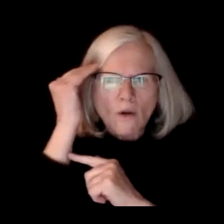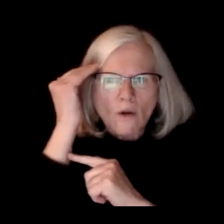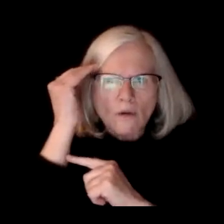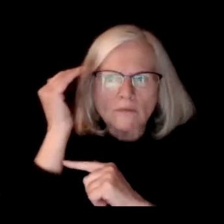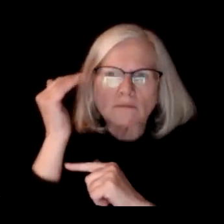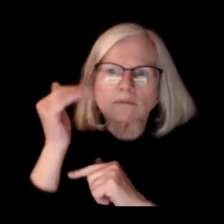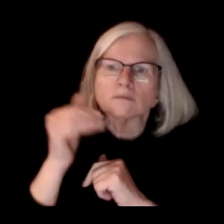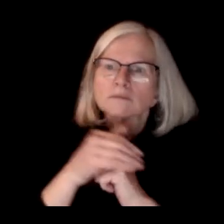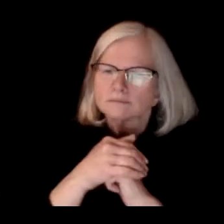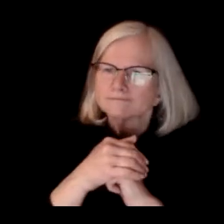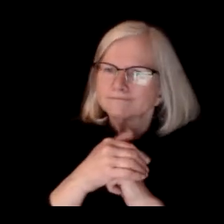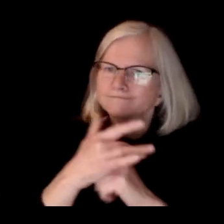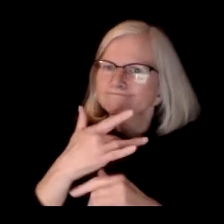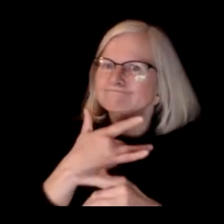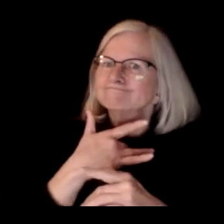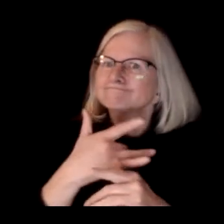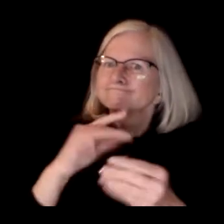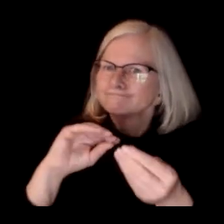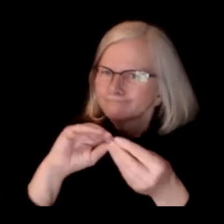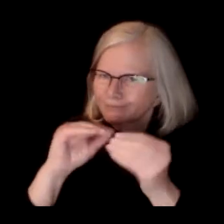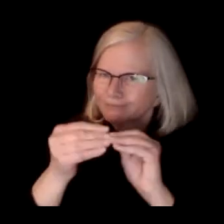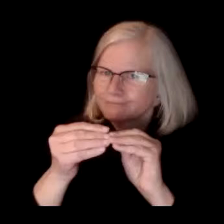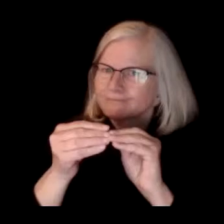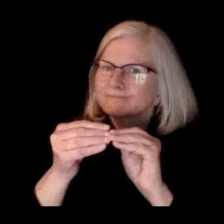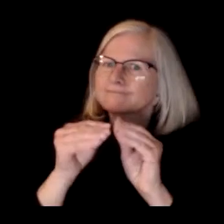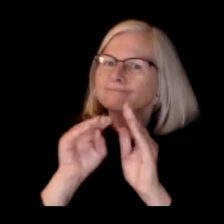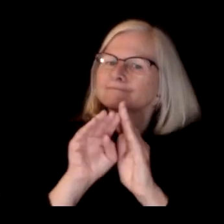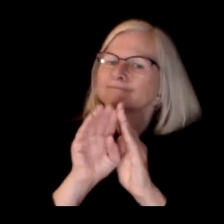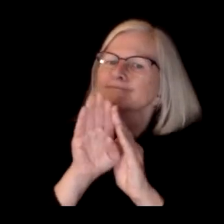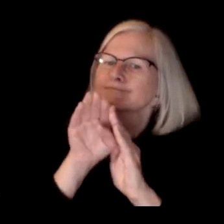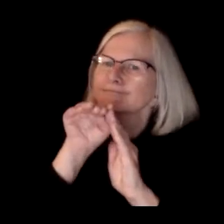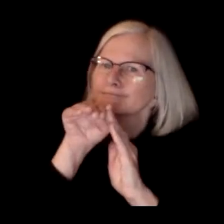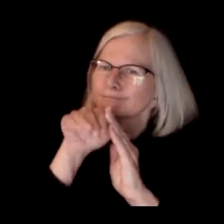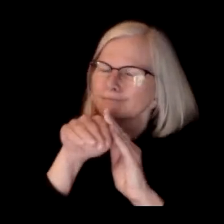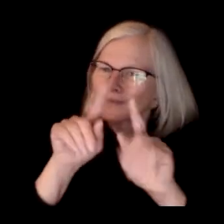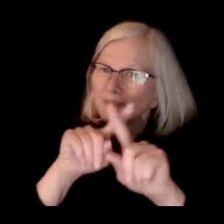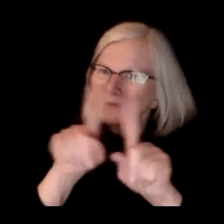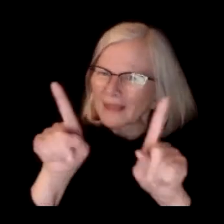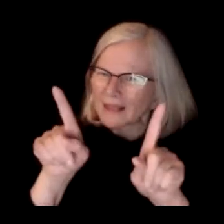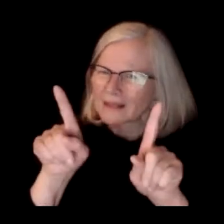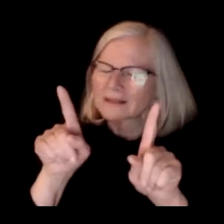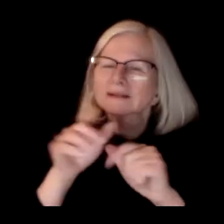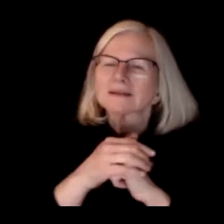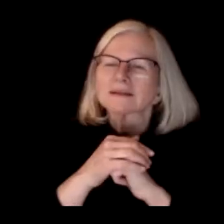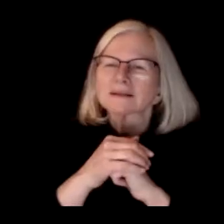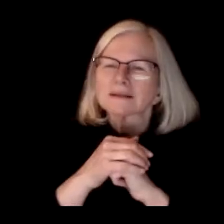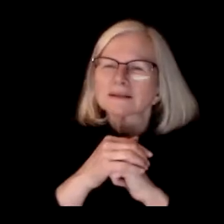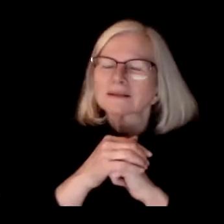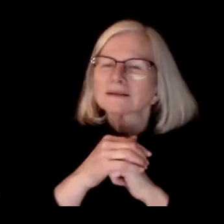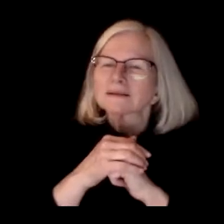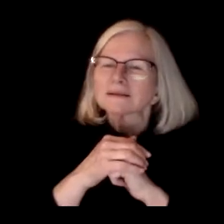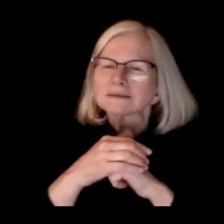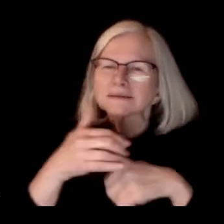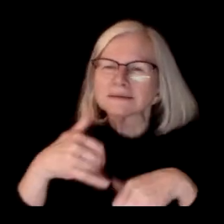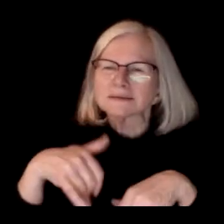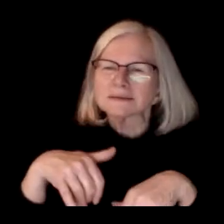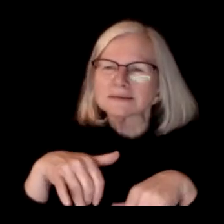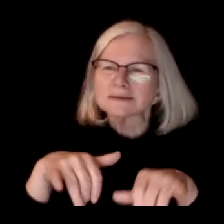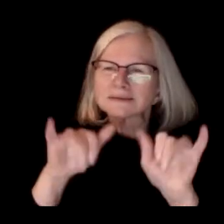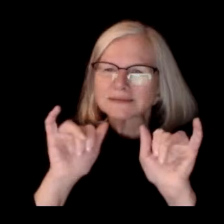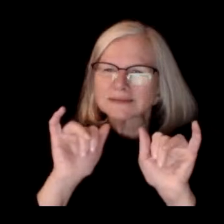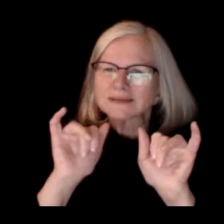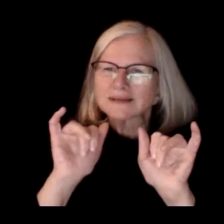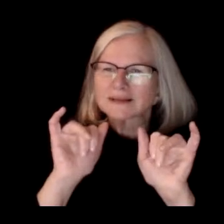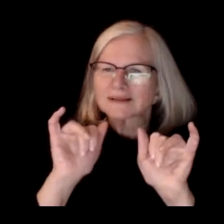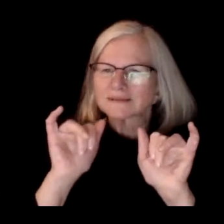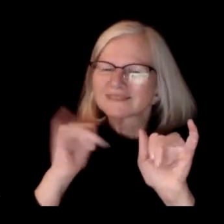have stabilized we are still in a high risk situation, and this variant is a major new unknown